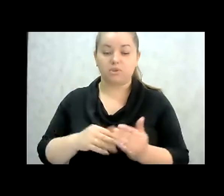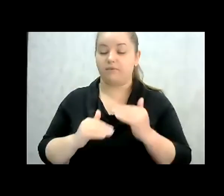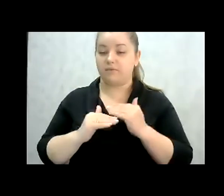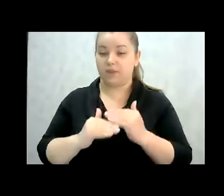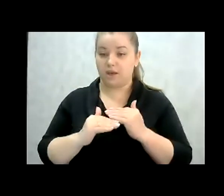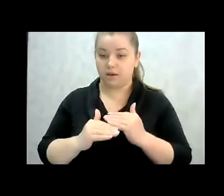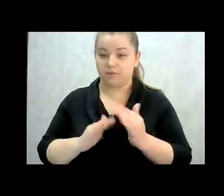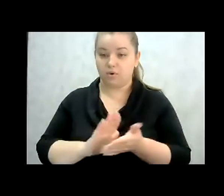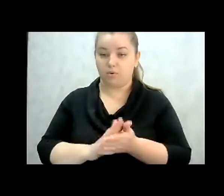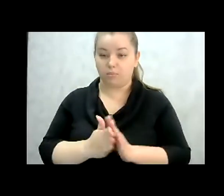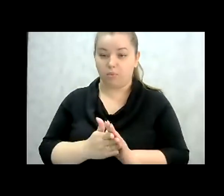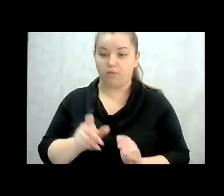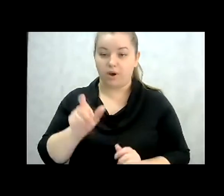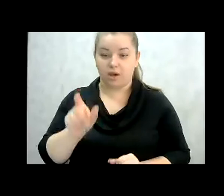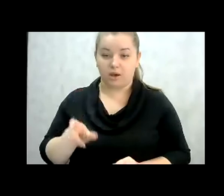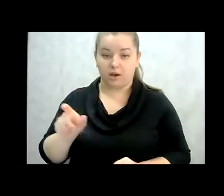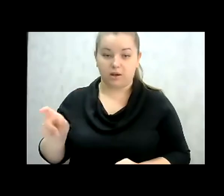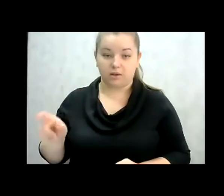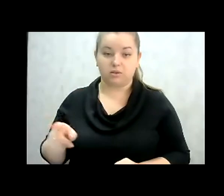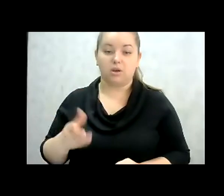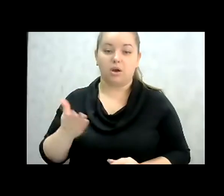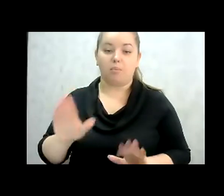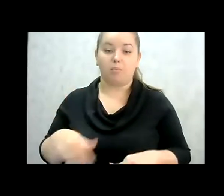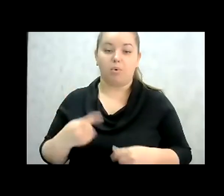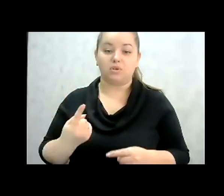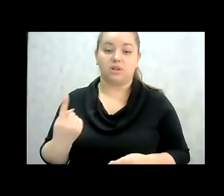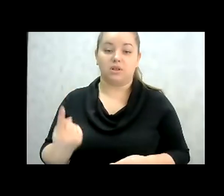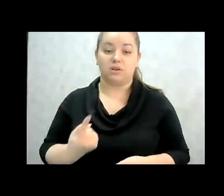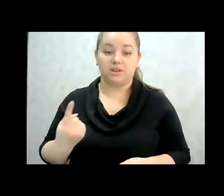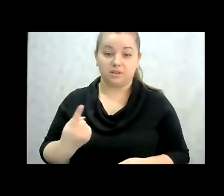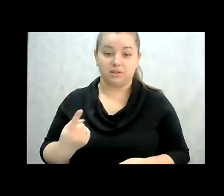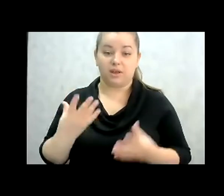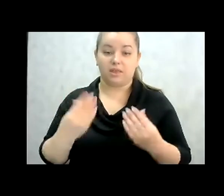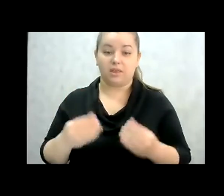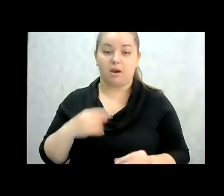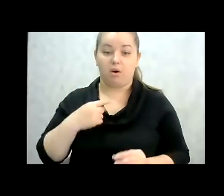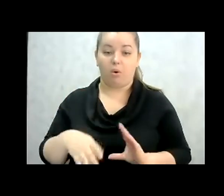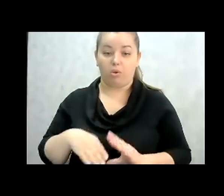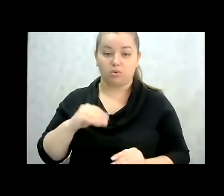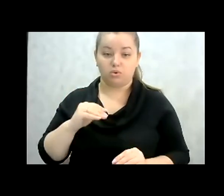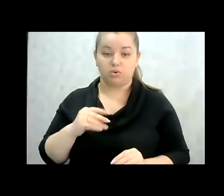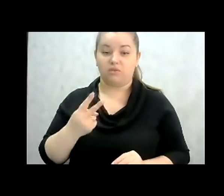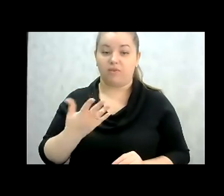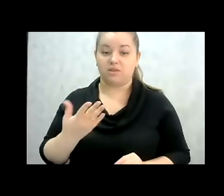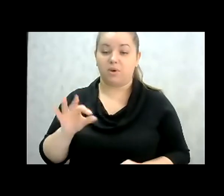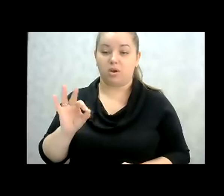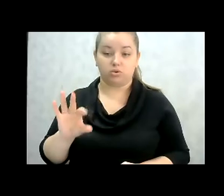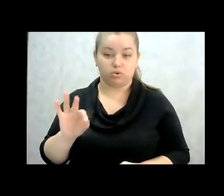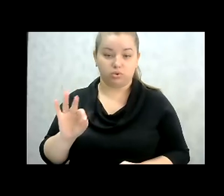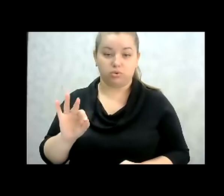somehow jeopardized the process and made candidates unequal.